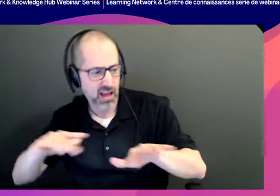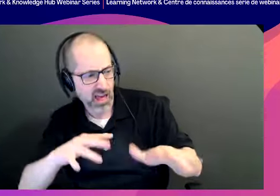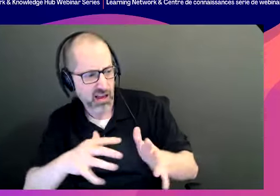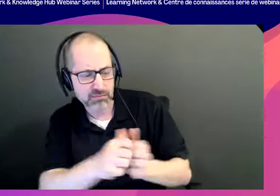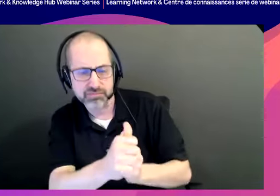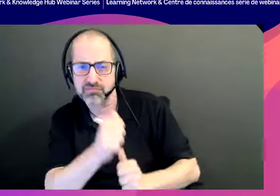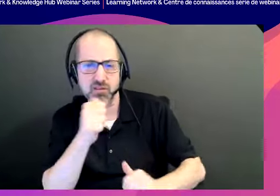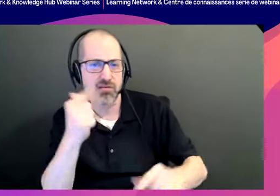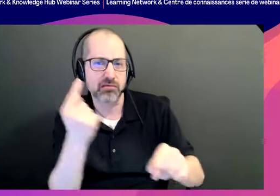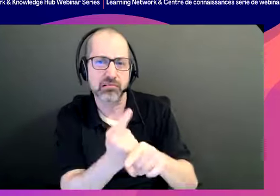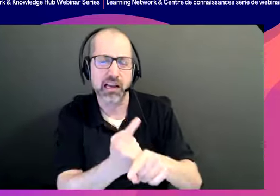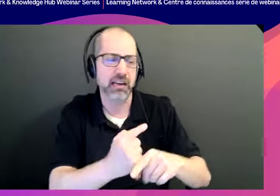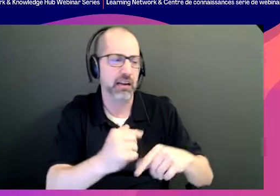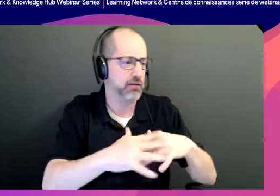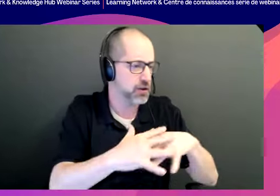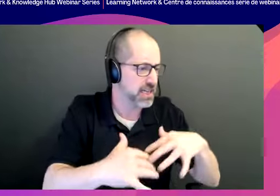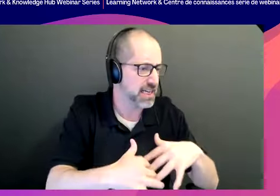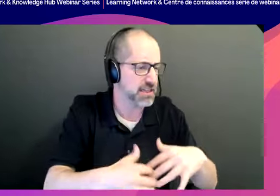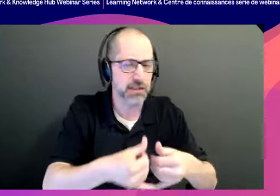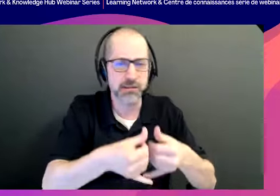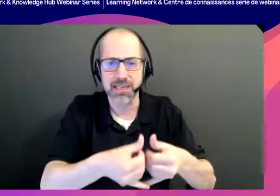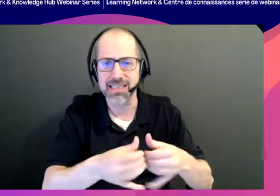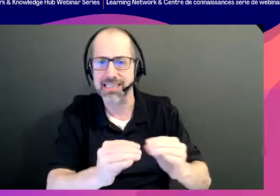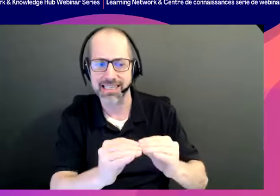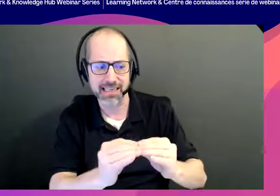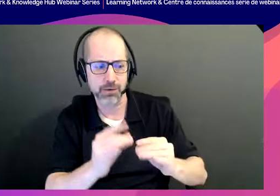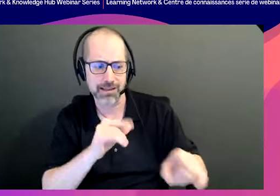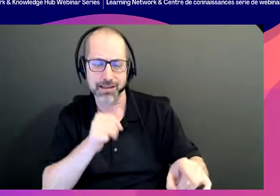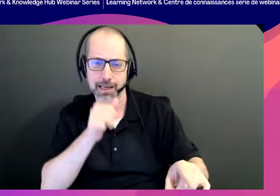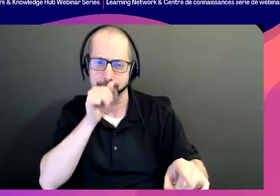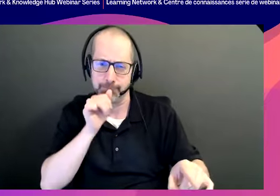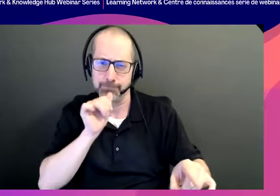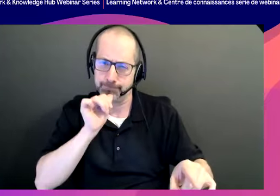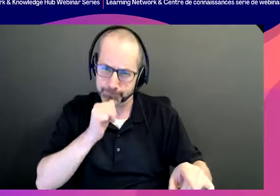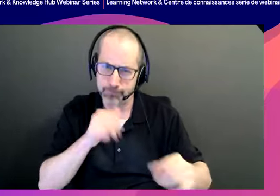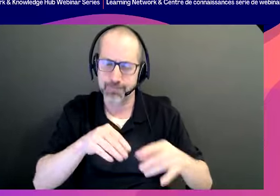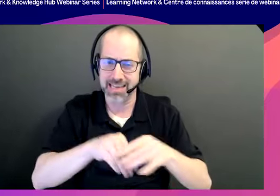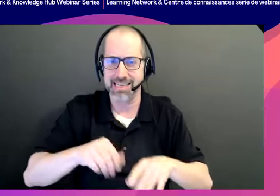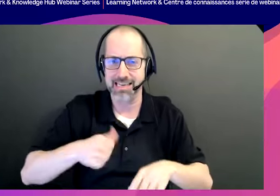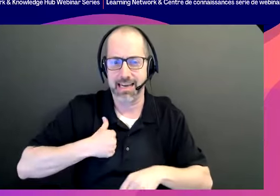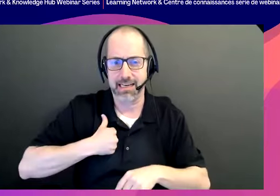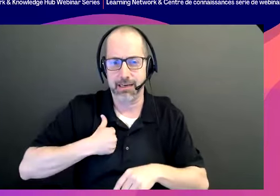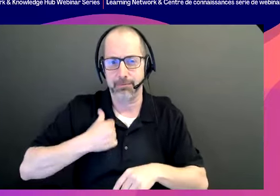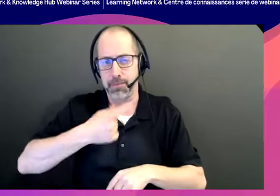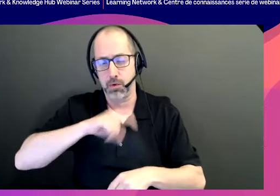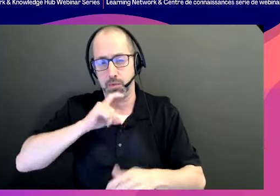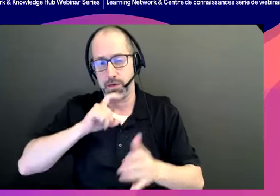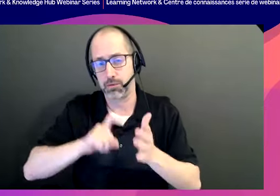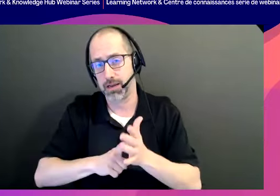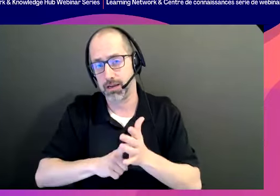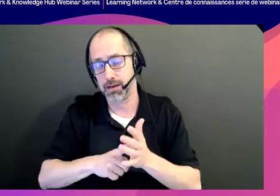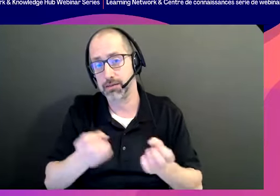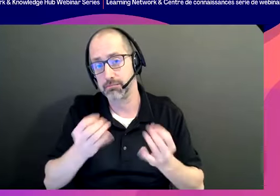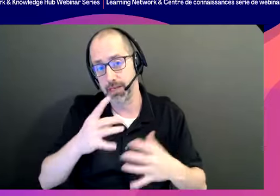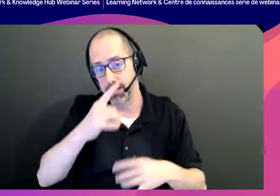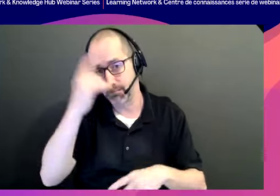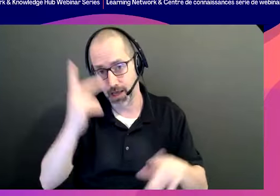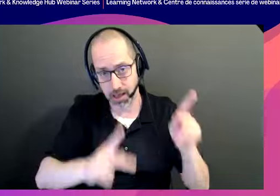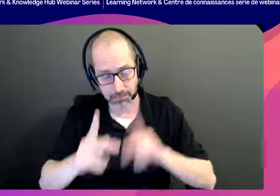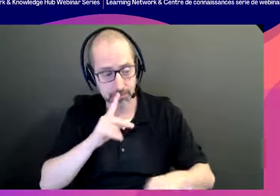First Nations, Métis, and Inuit, endure in Canada. We recognize that many Black people were